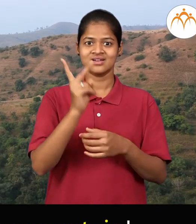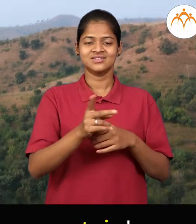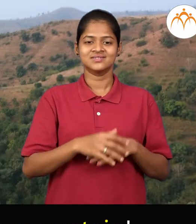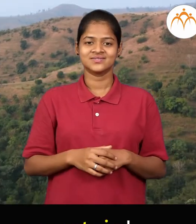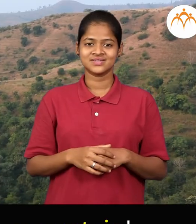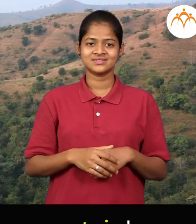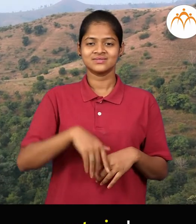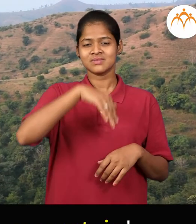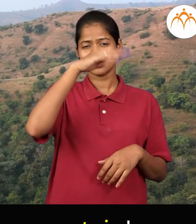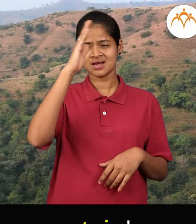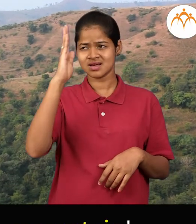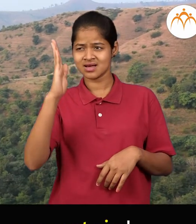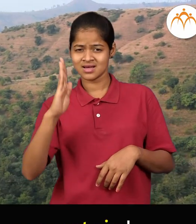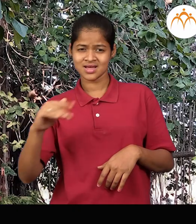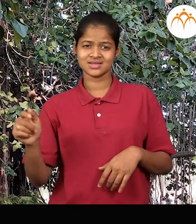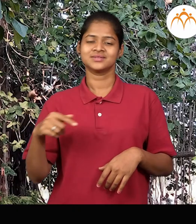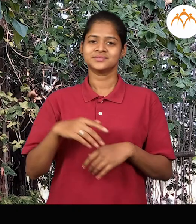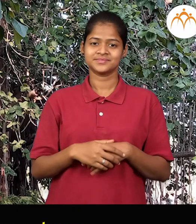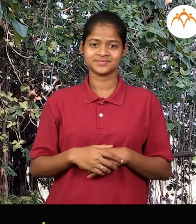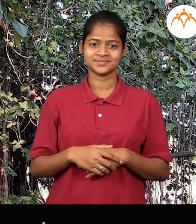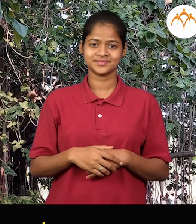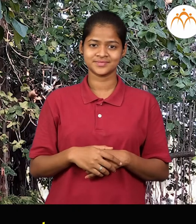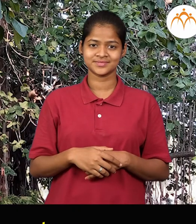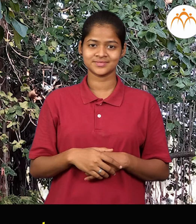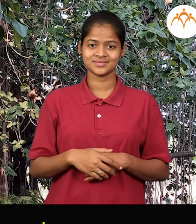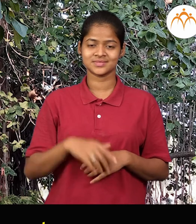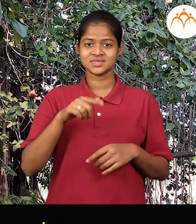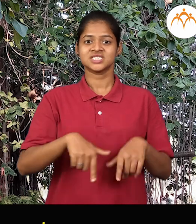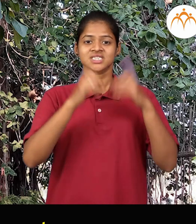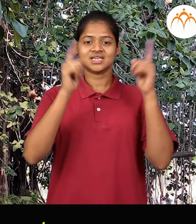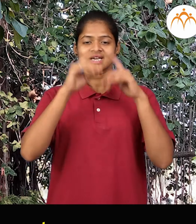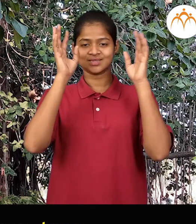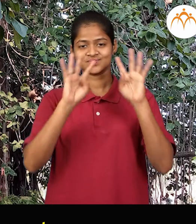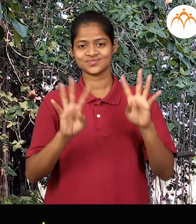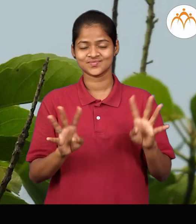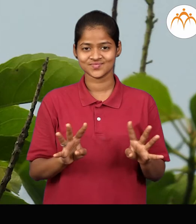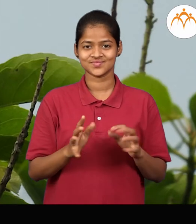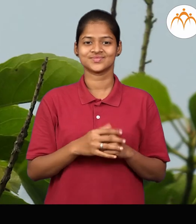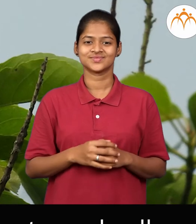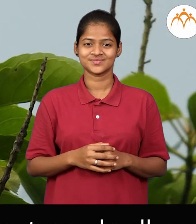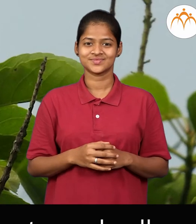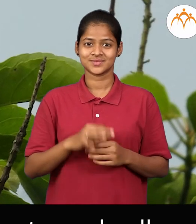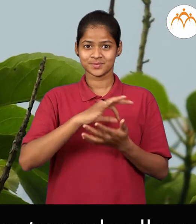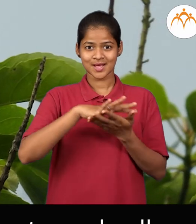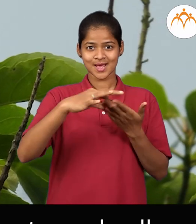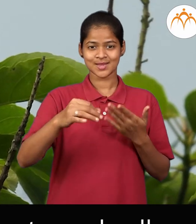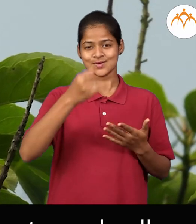is such a big mountain. Tree. This is a banyan tree. Leaf. Leaves of this tree